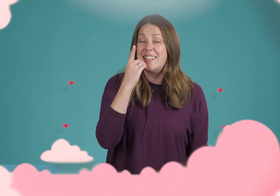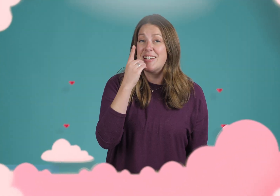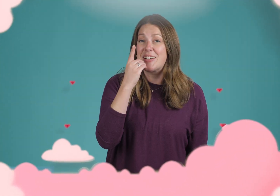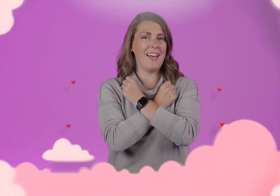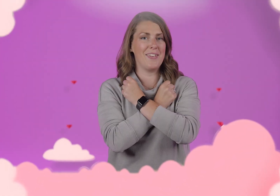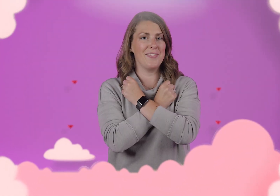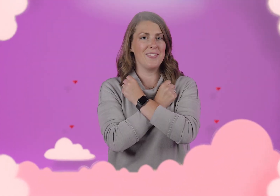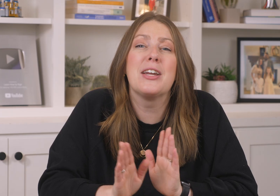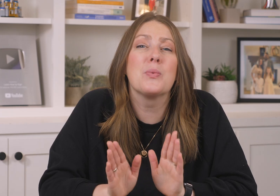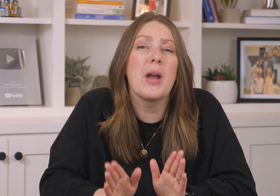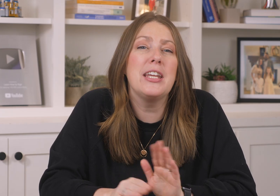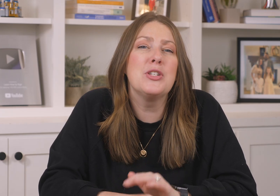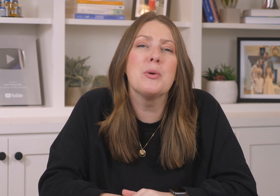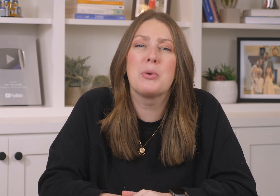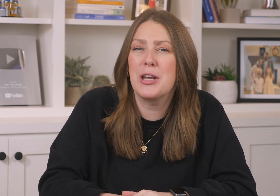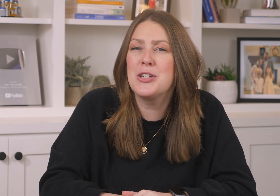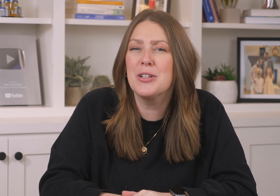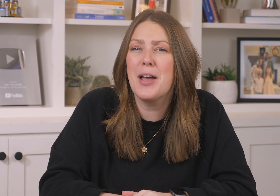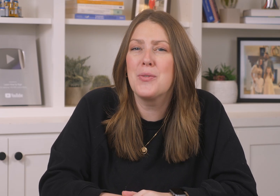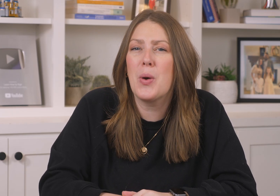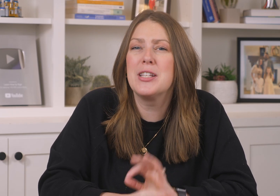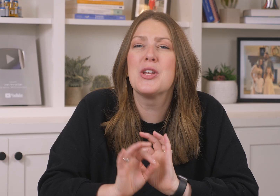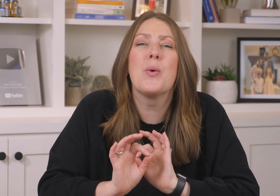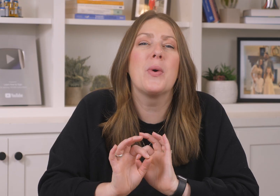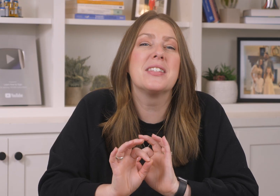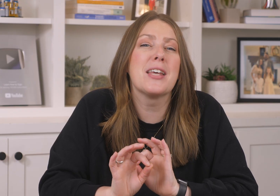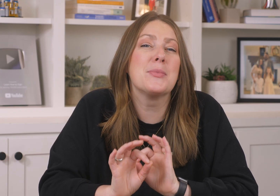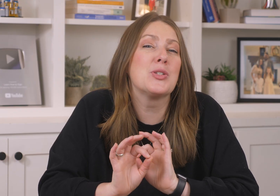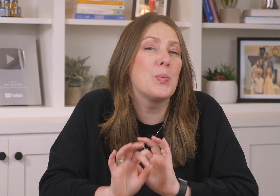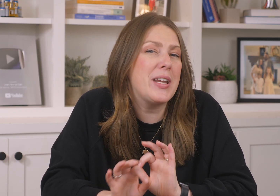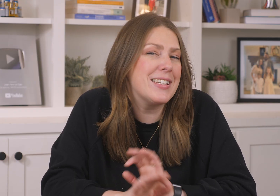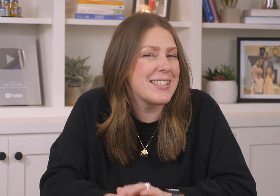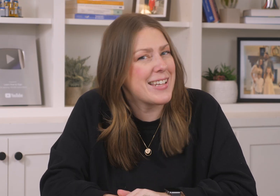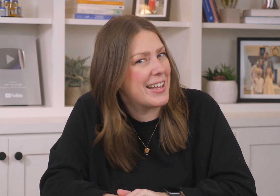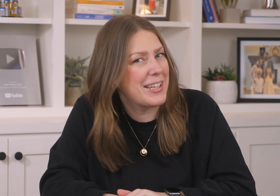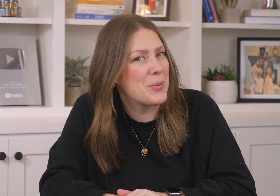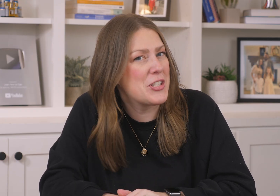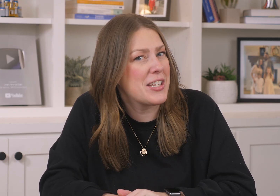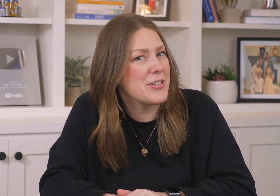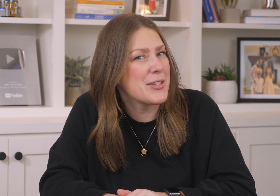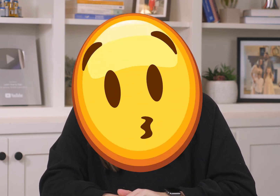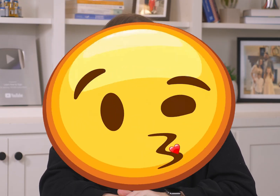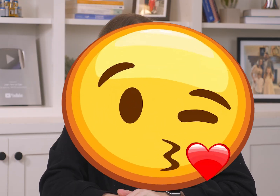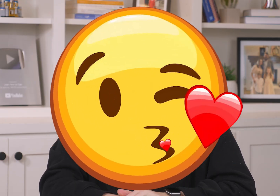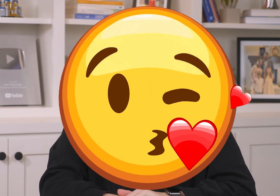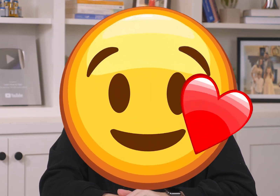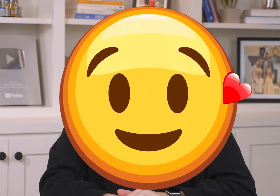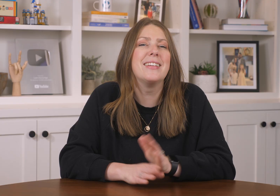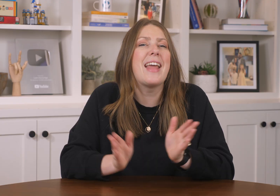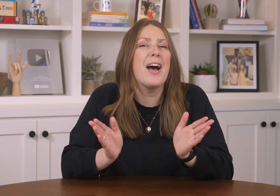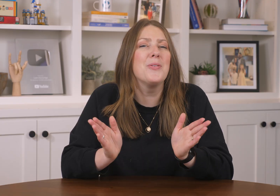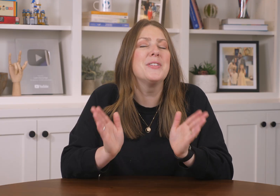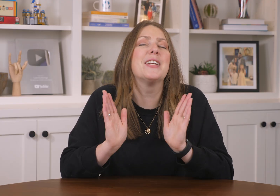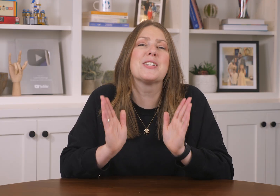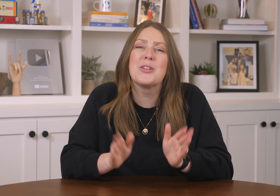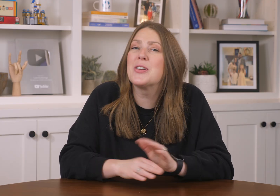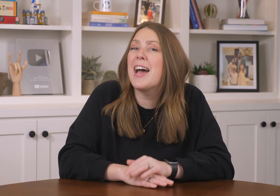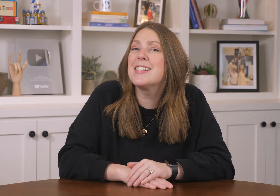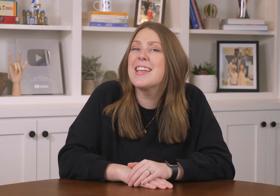and affection. Get ready to impress your loved ones with some sweet sign language skills. Now, let's learn how to